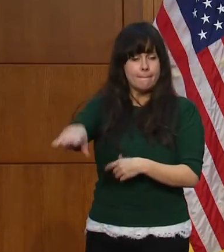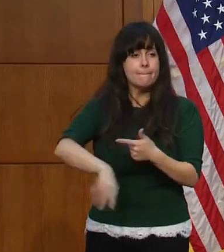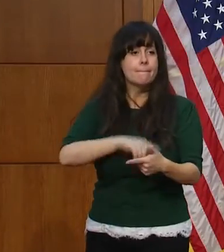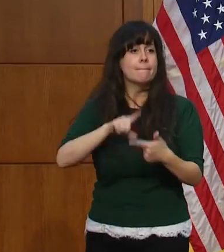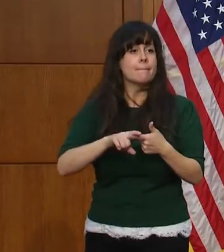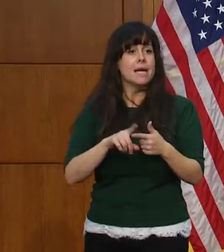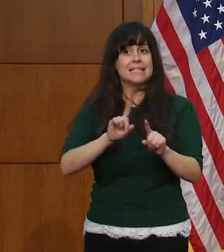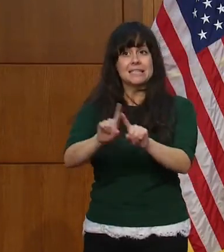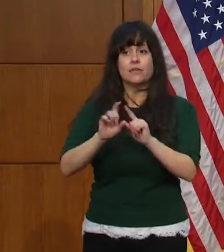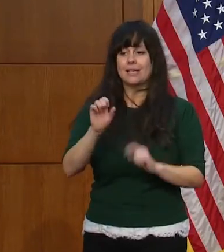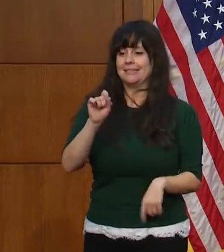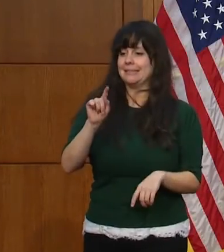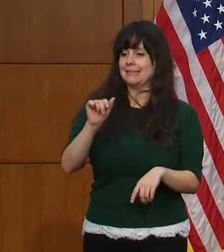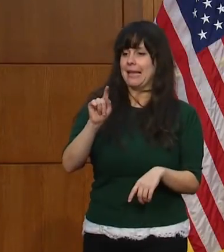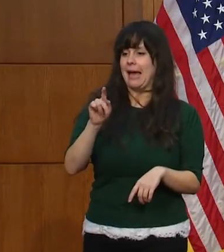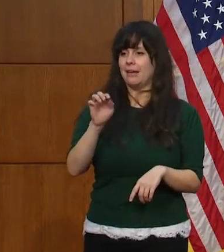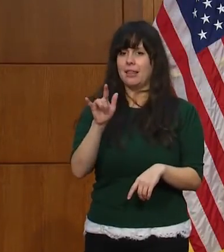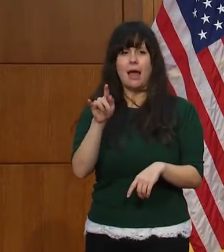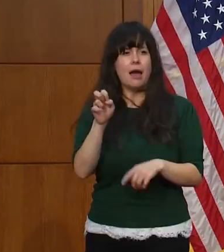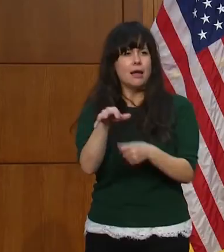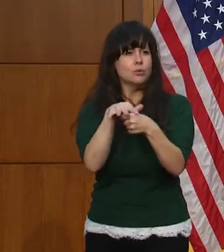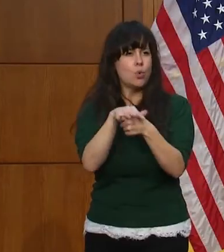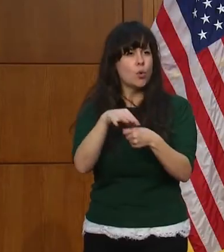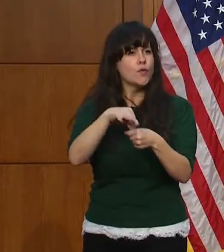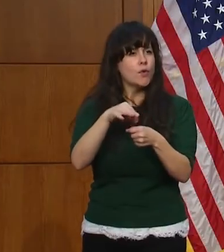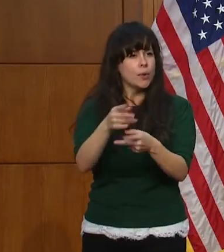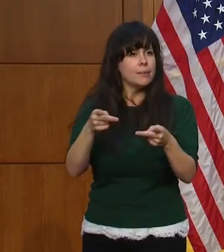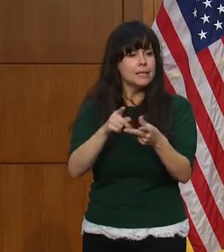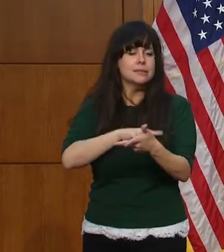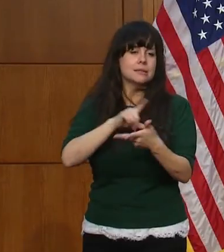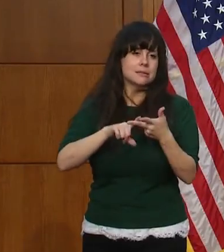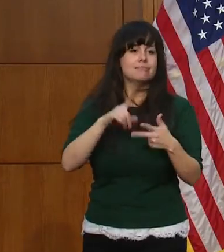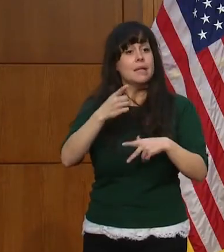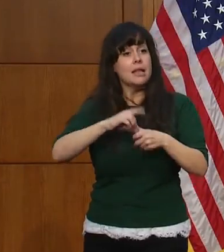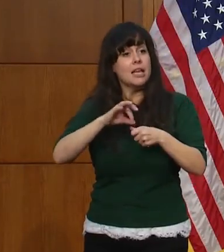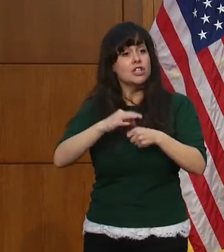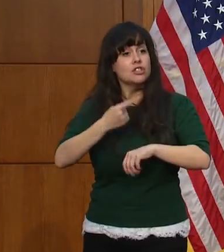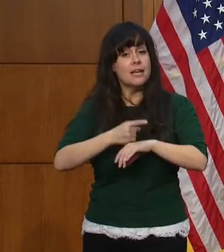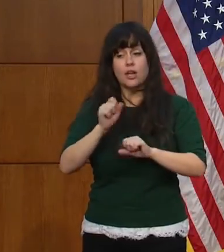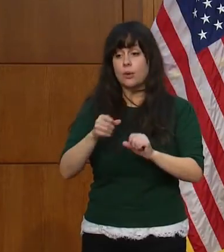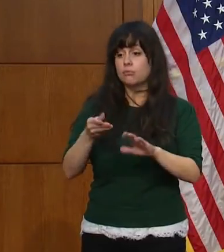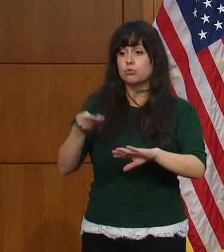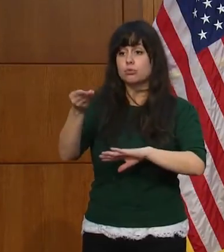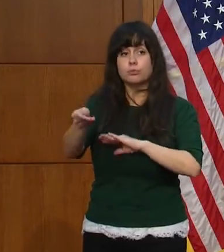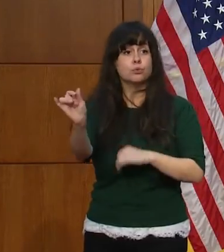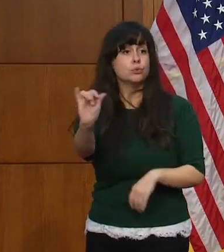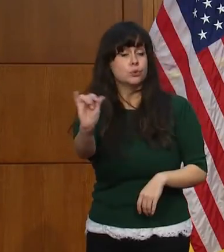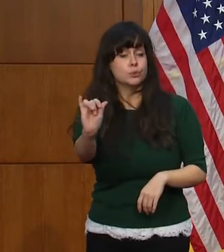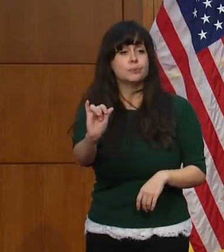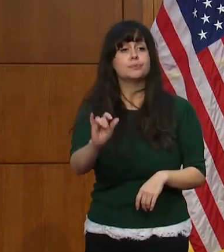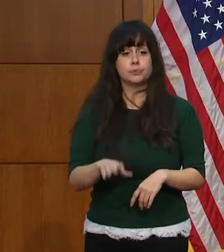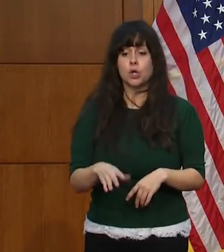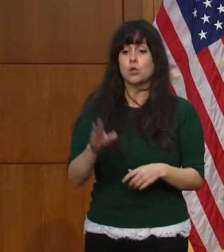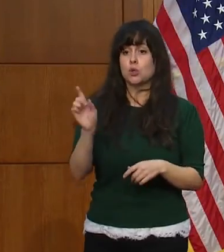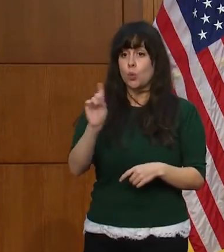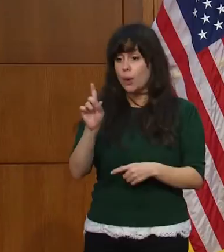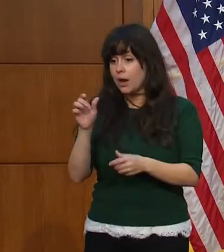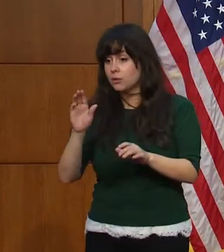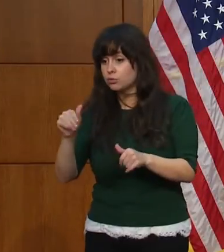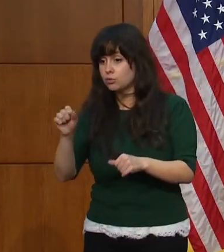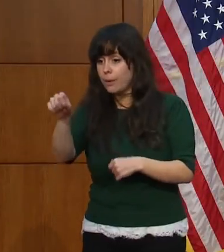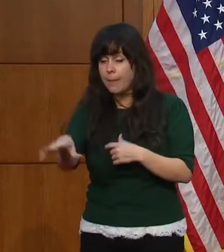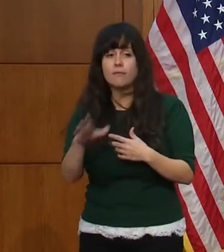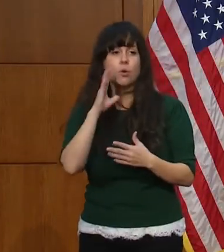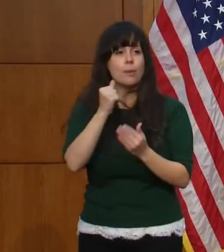on Election Day. It's just that easy. Drop-off locations will be listed on your local voter registrar's